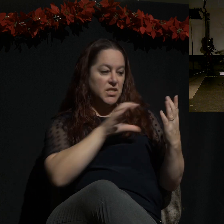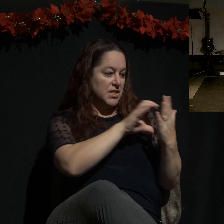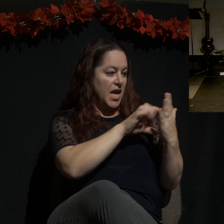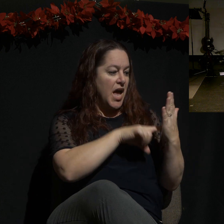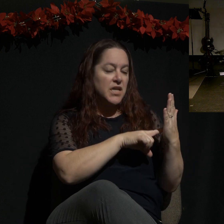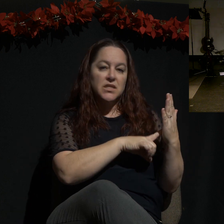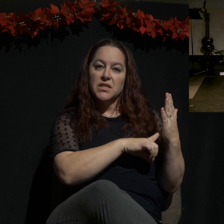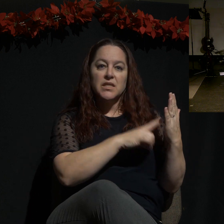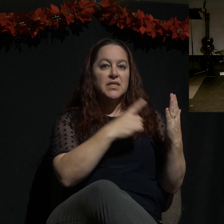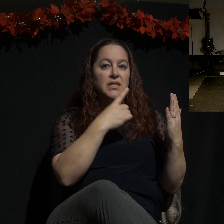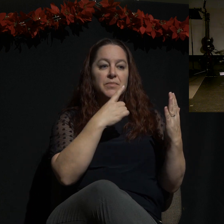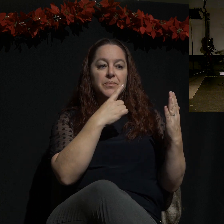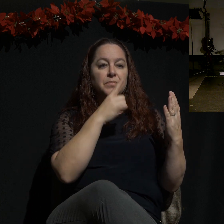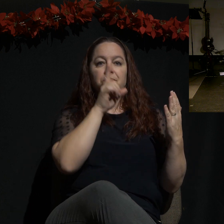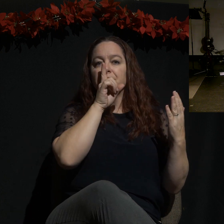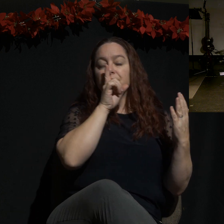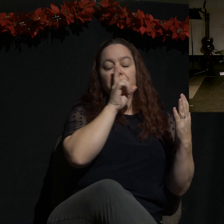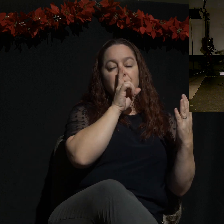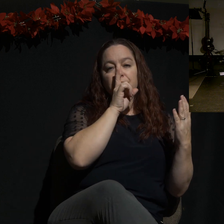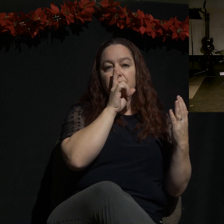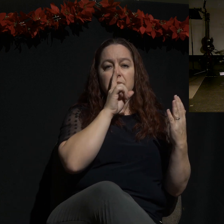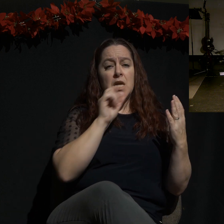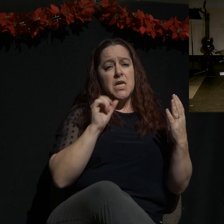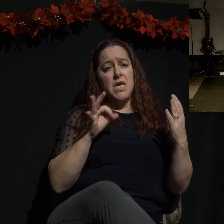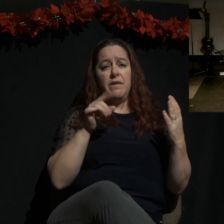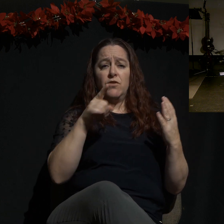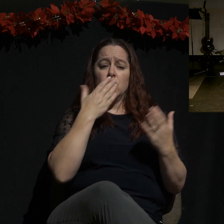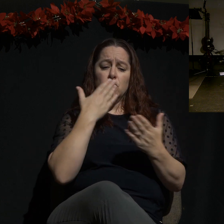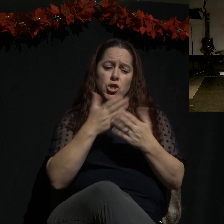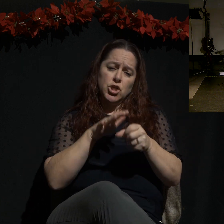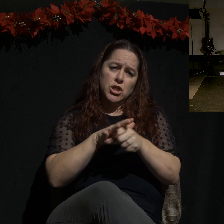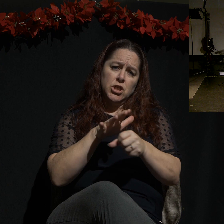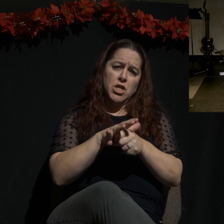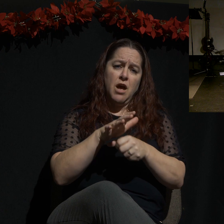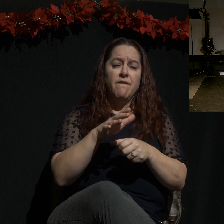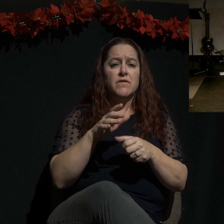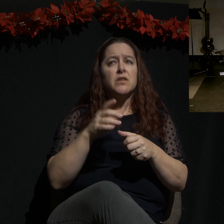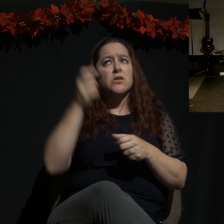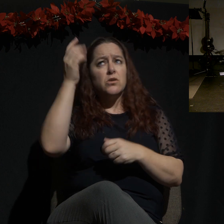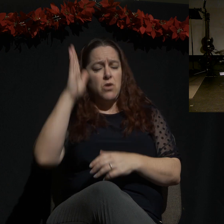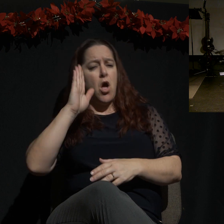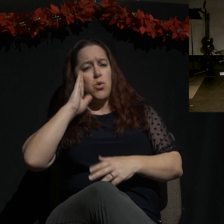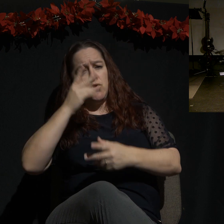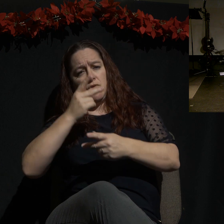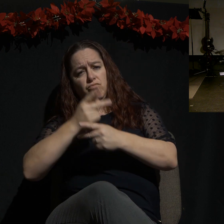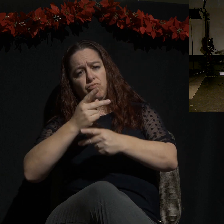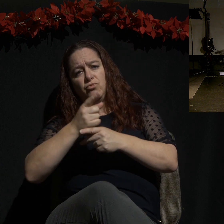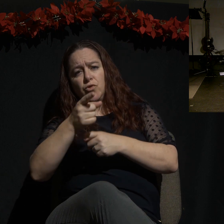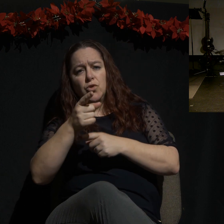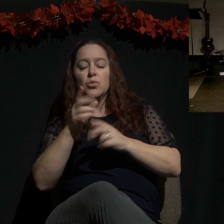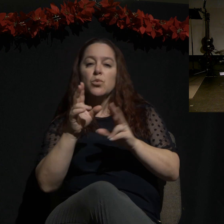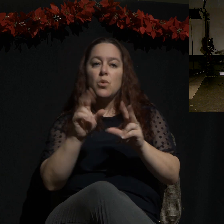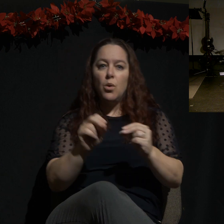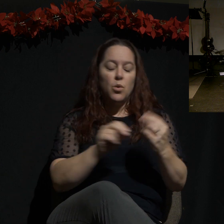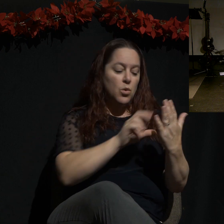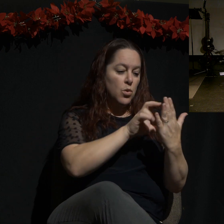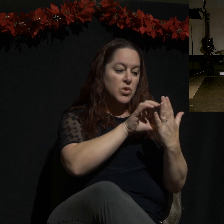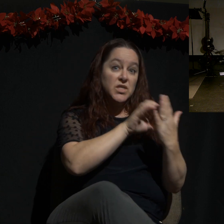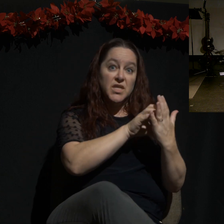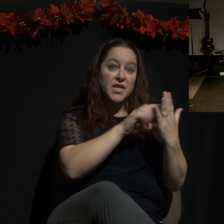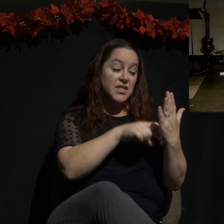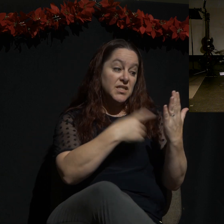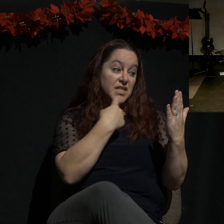text that didn't say, if you are good enough, then I'll watch out for you. This was a text that said,